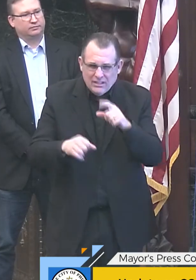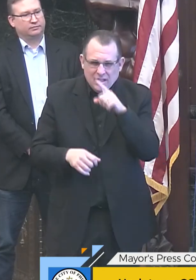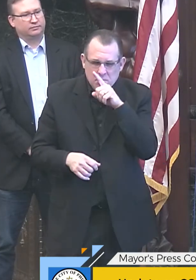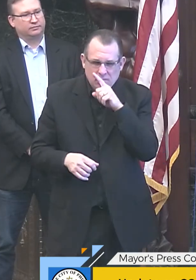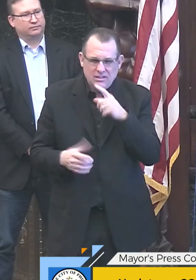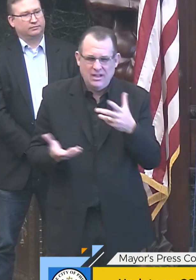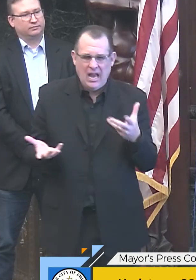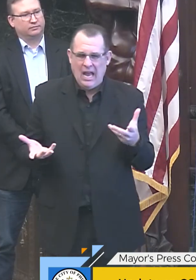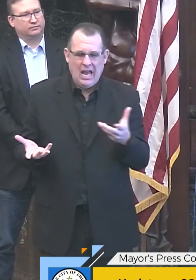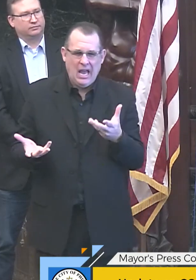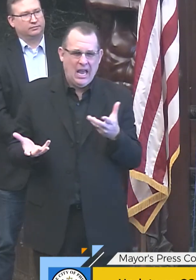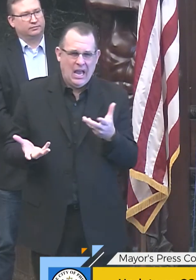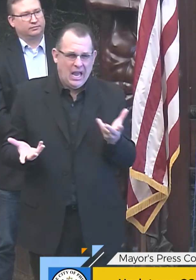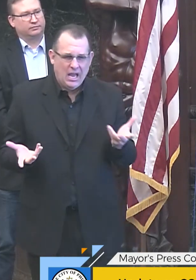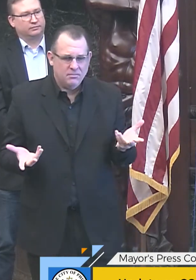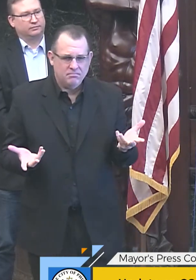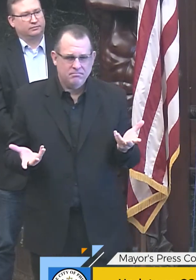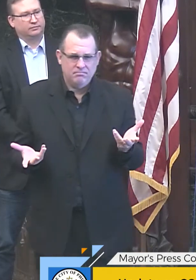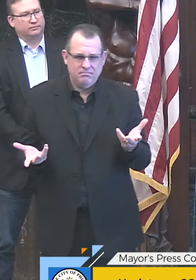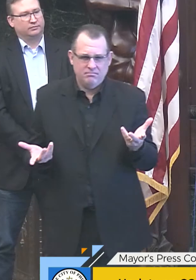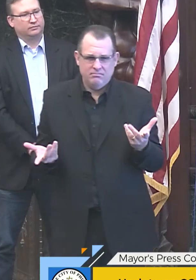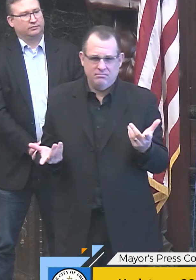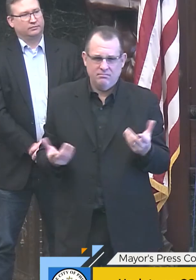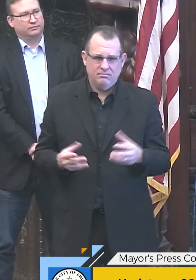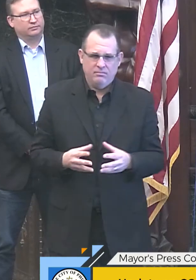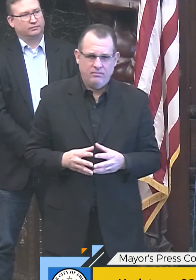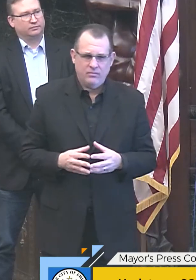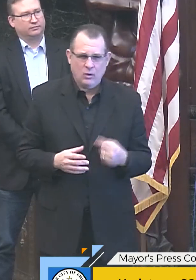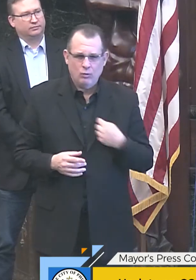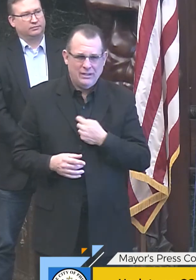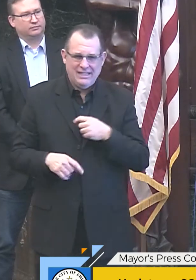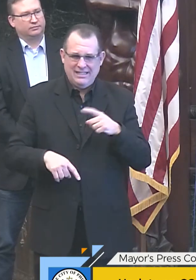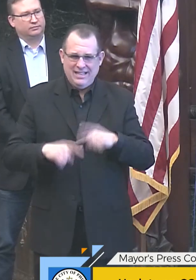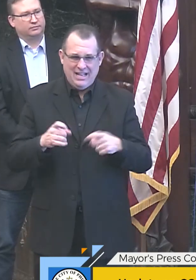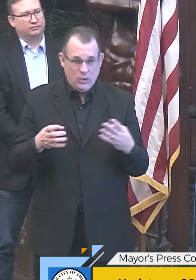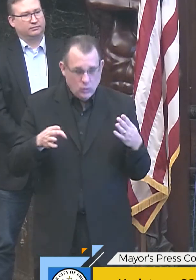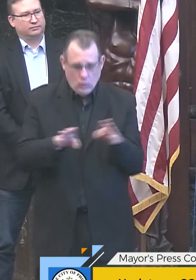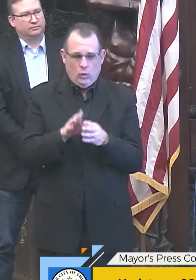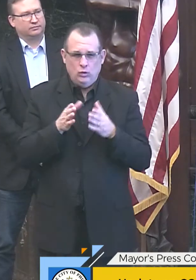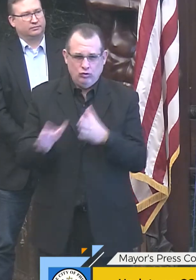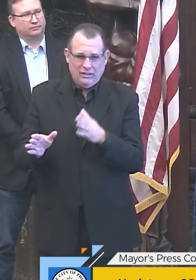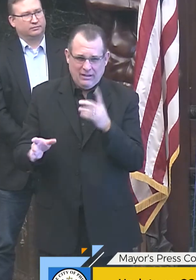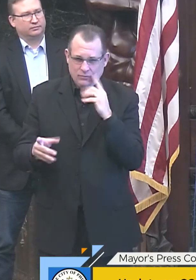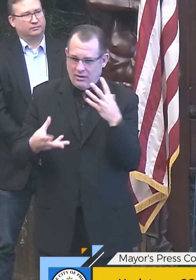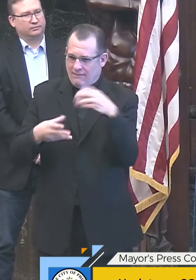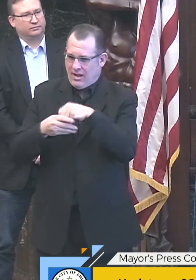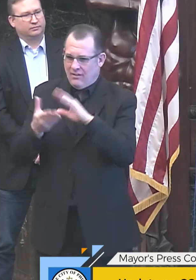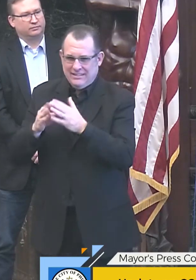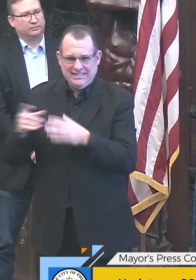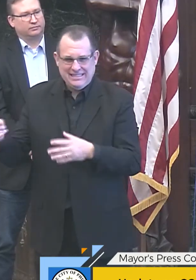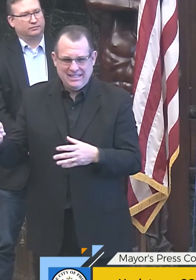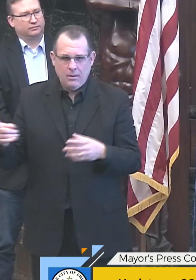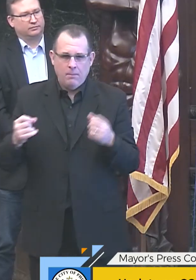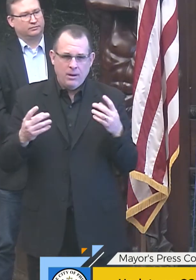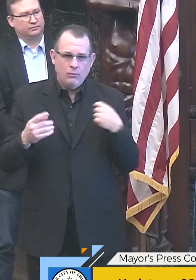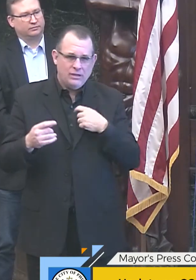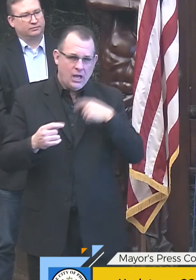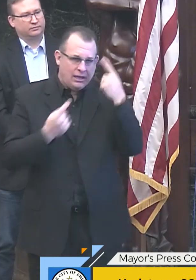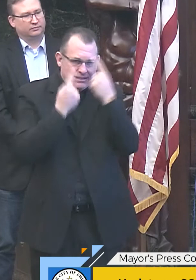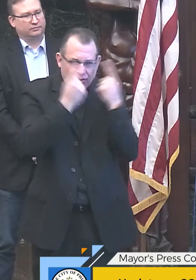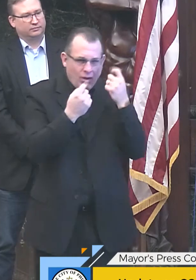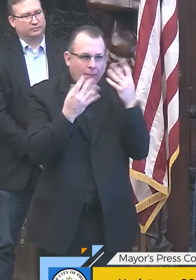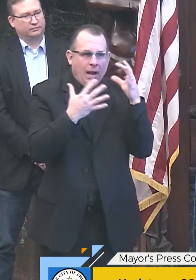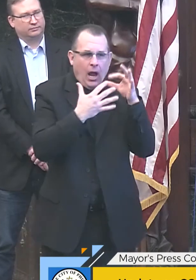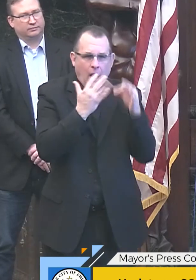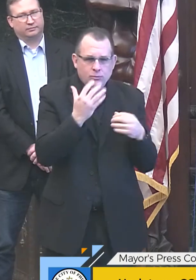now. No place can close off a street without involvement of the city. I think that there are many options being considered, but there are